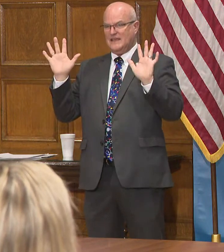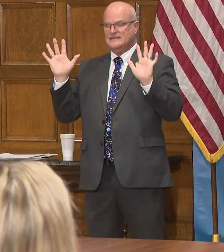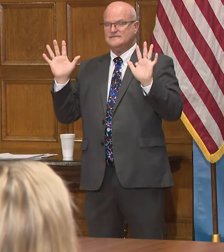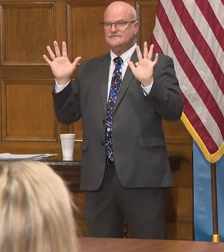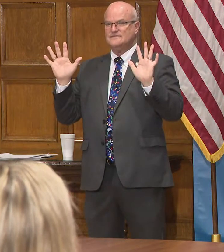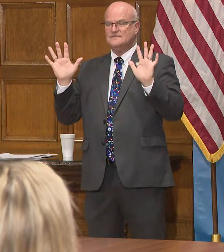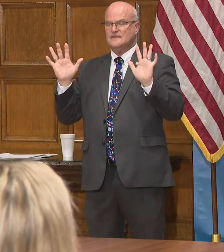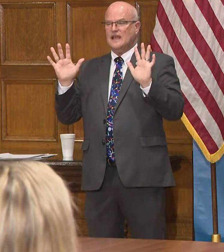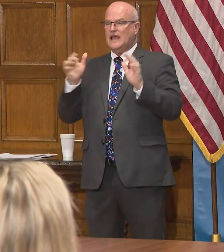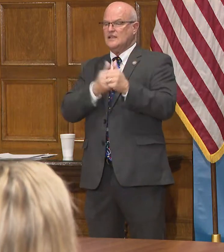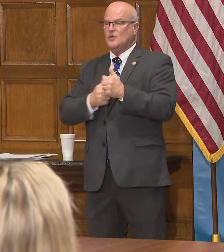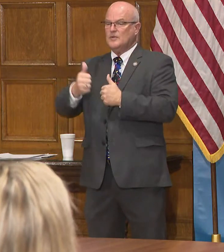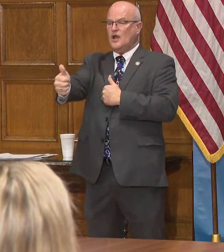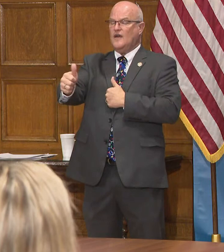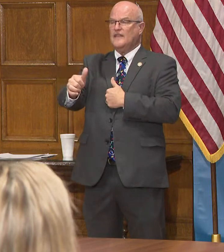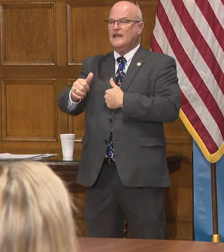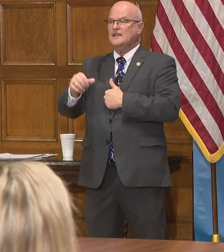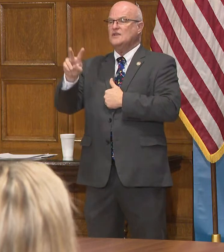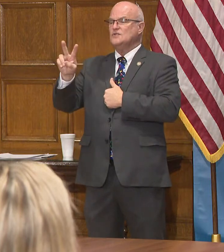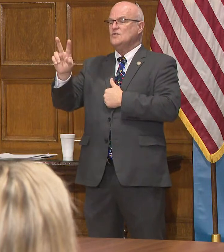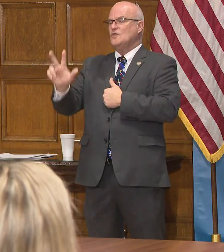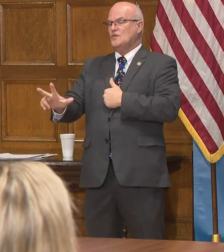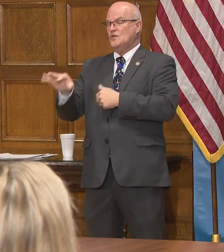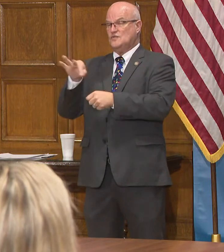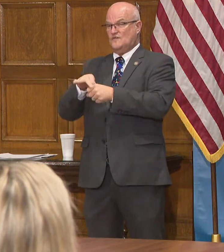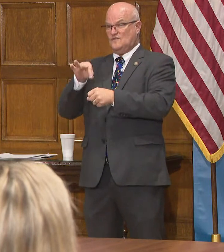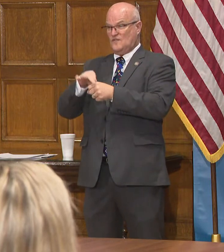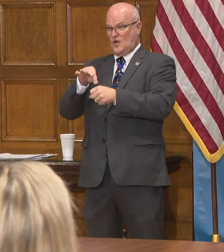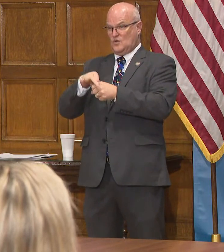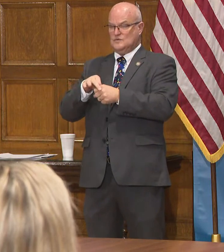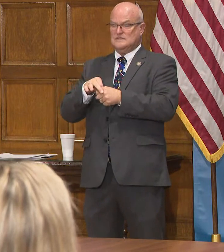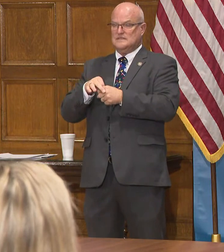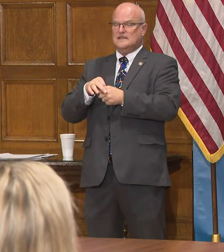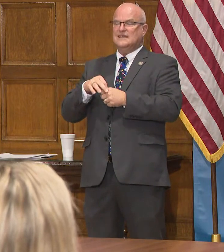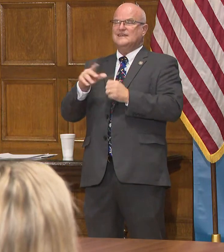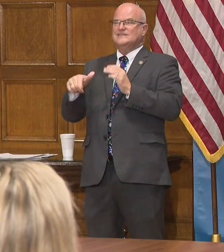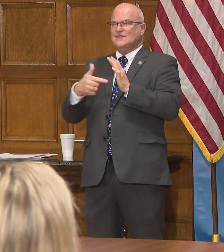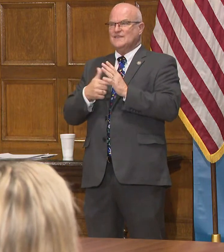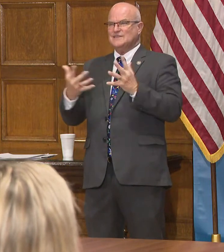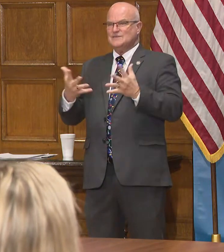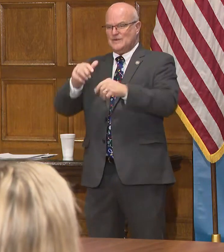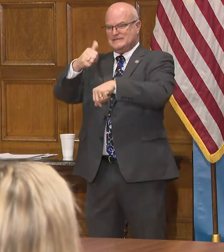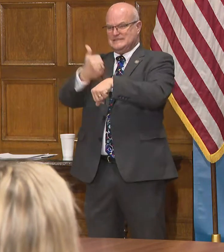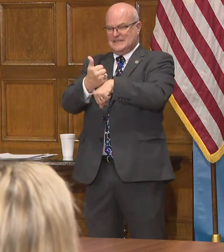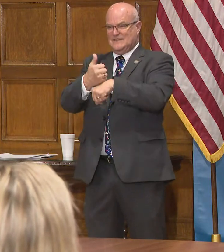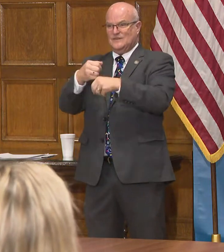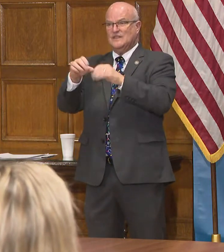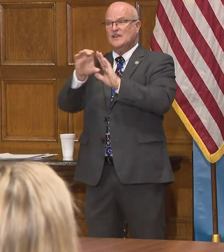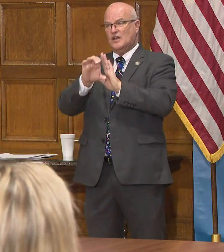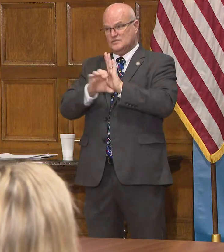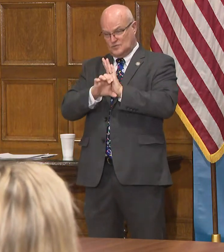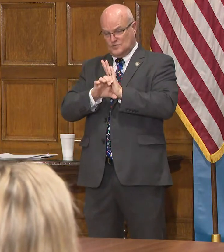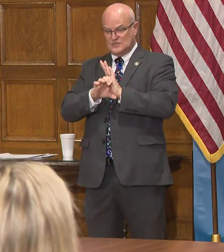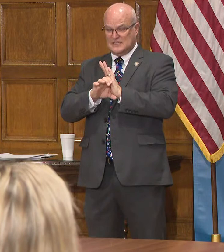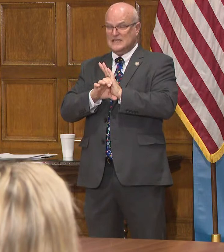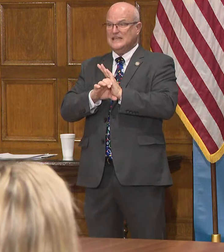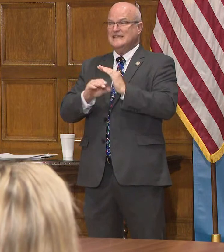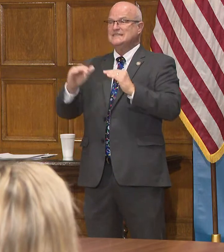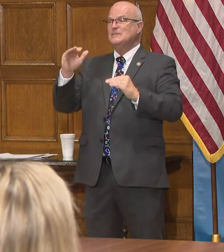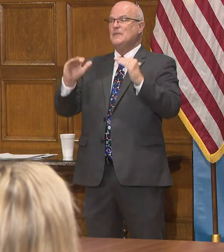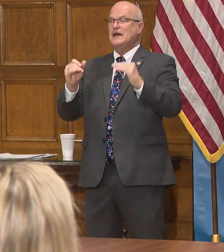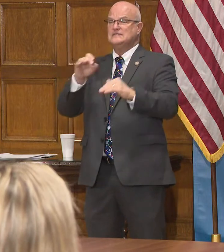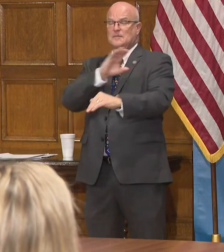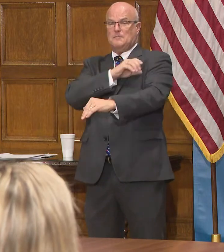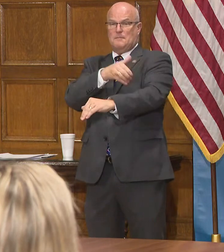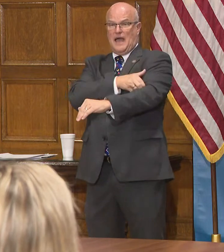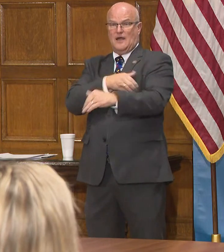and to go beyond that, it takes a 2/3 vote. And so this is what is set forth in our Constitution. It is a balance of power